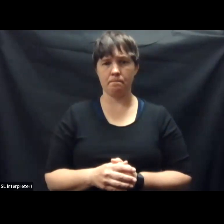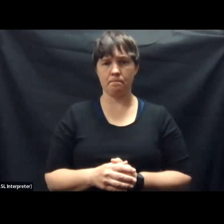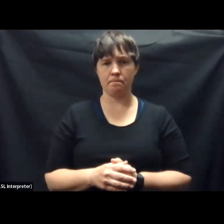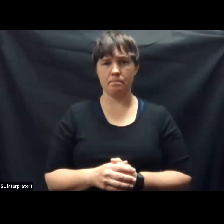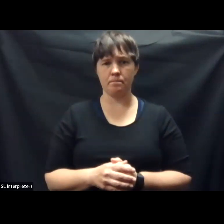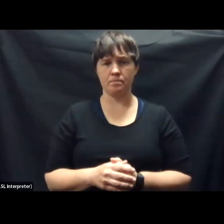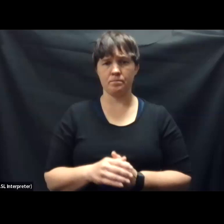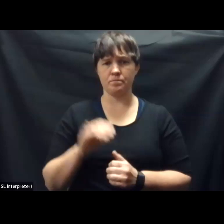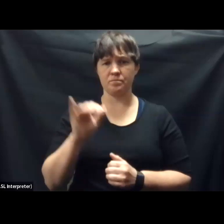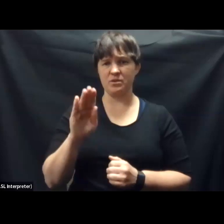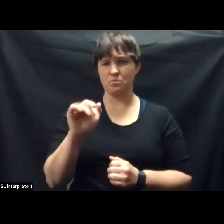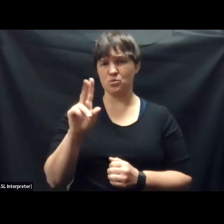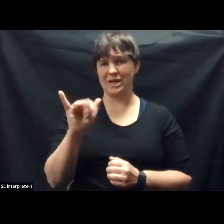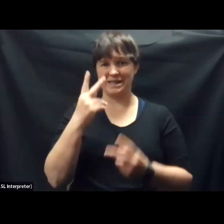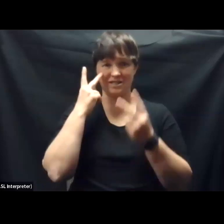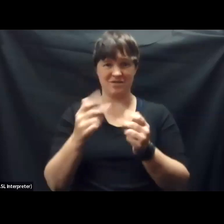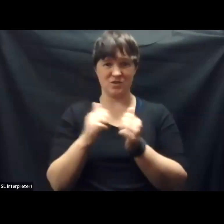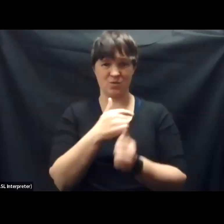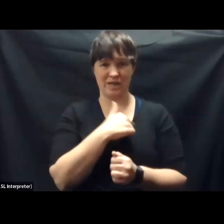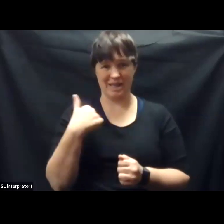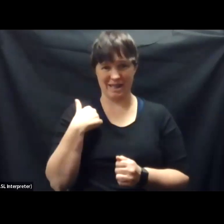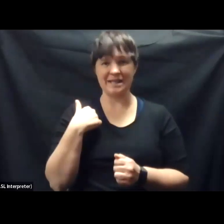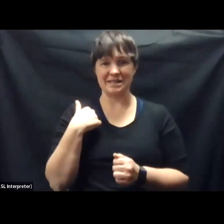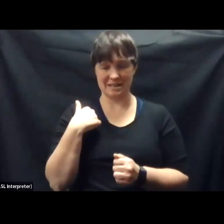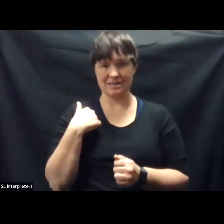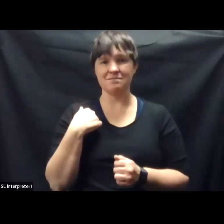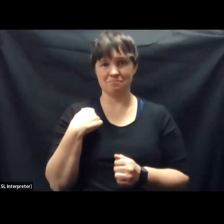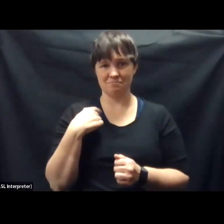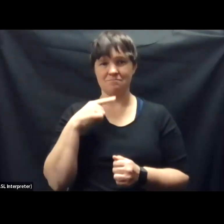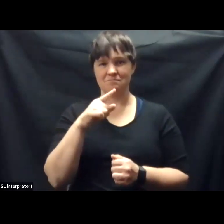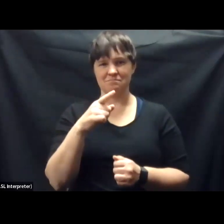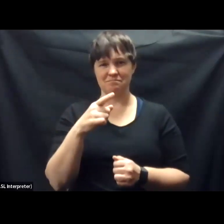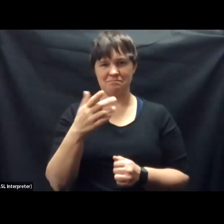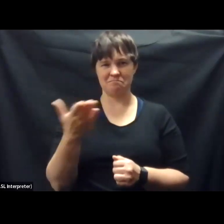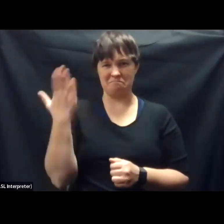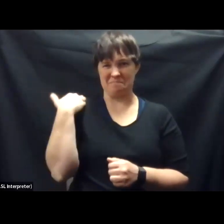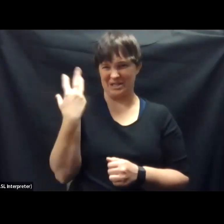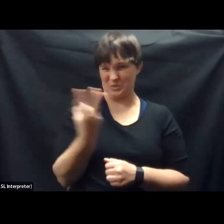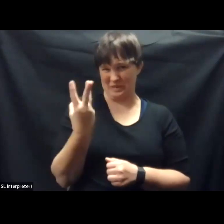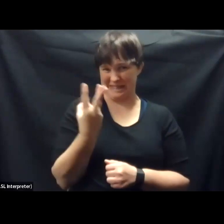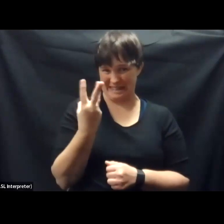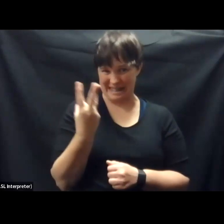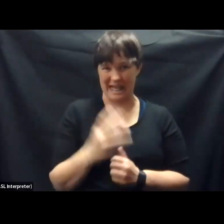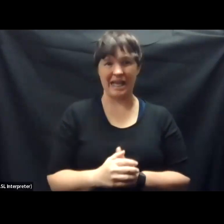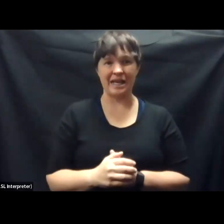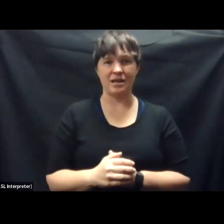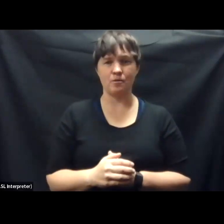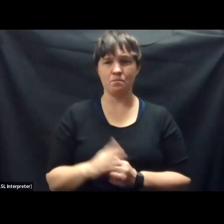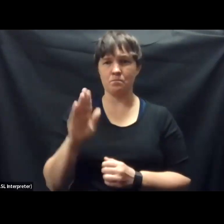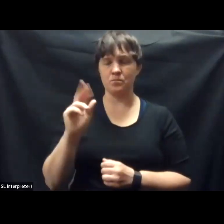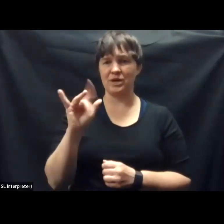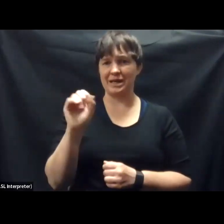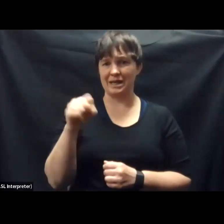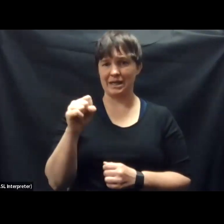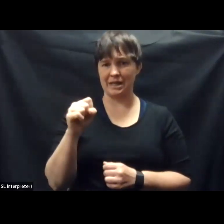And that was Brady's visit with us, Representative Grassley, that he had or I guess it was just this past Wednesday. Yeah, would now be